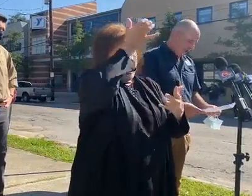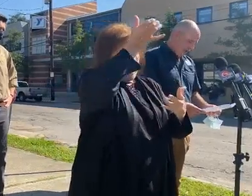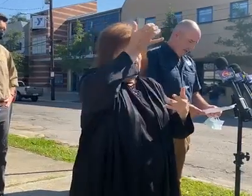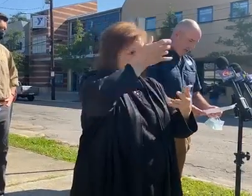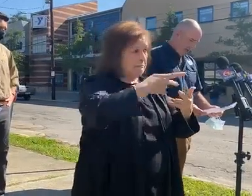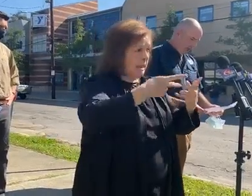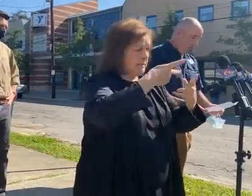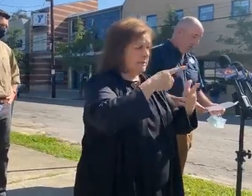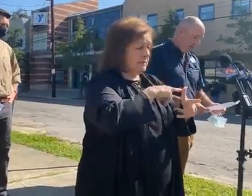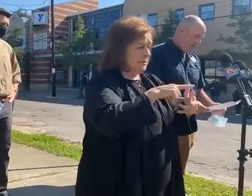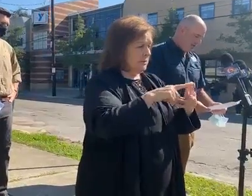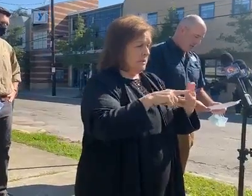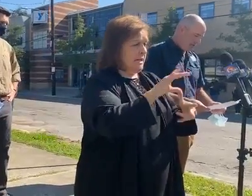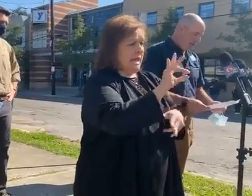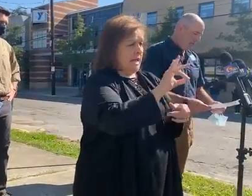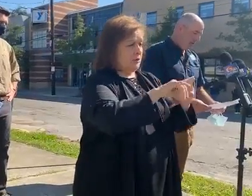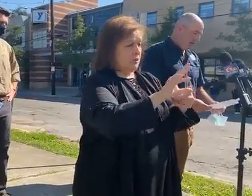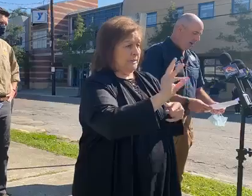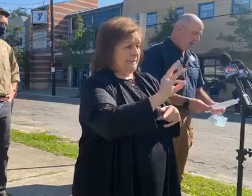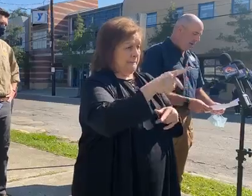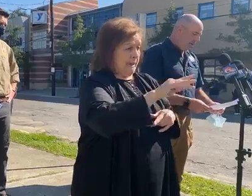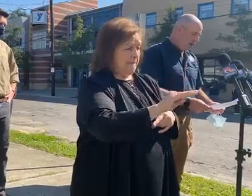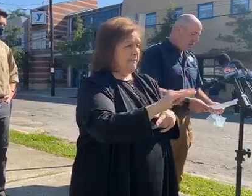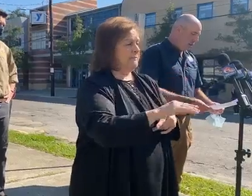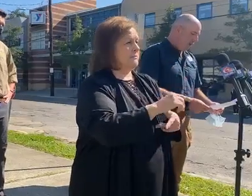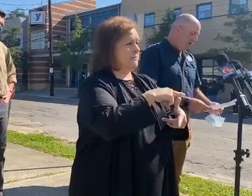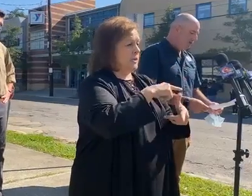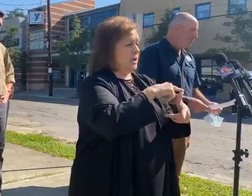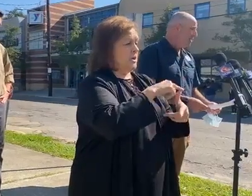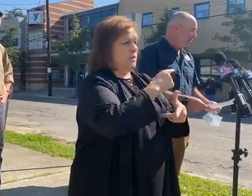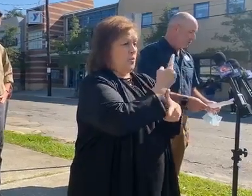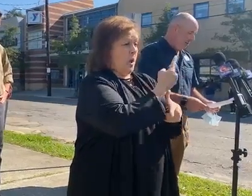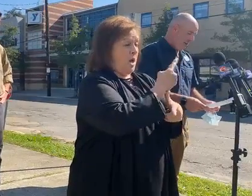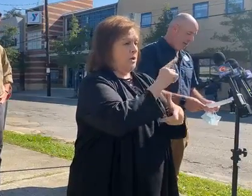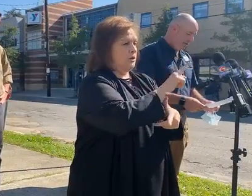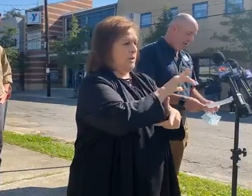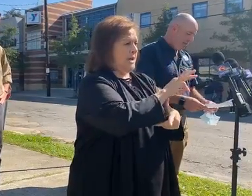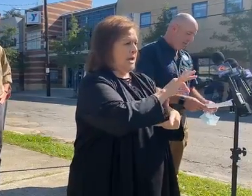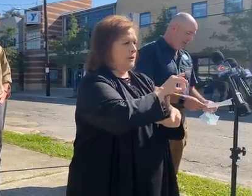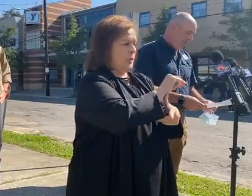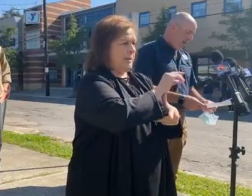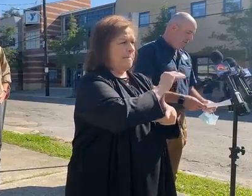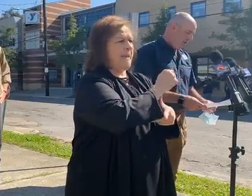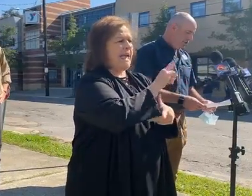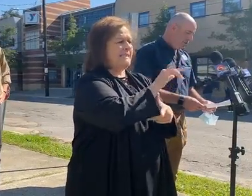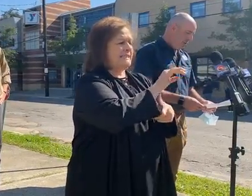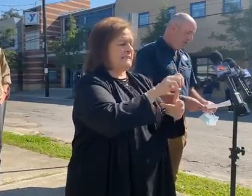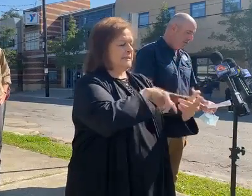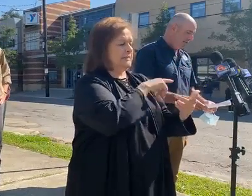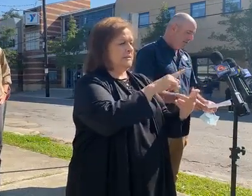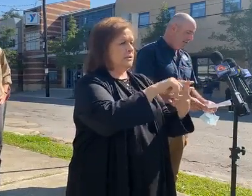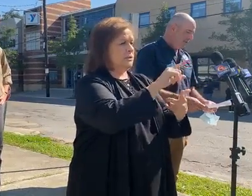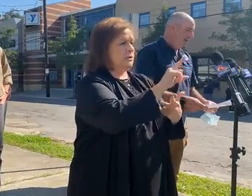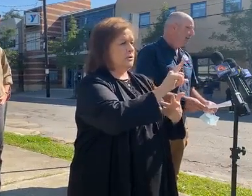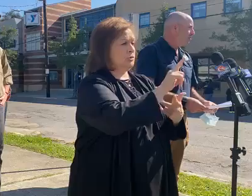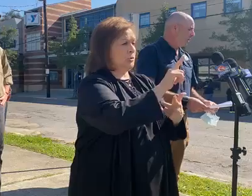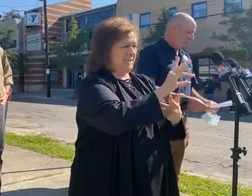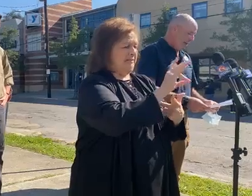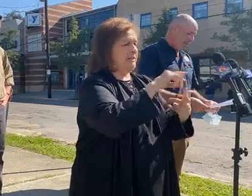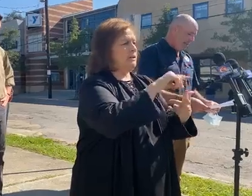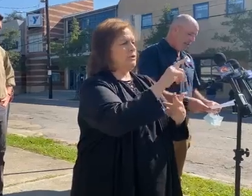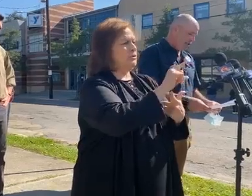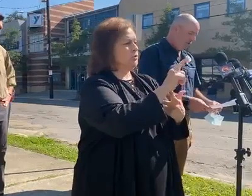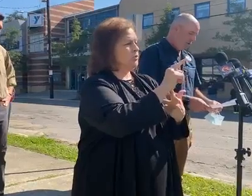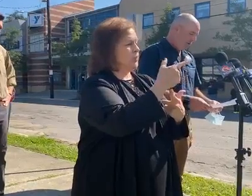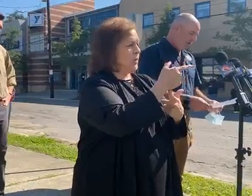Orleans from 8 to 6. Fire Station 1, 2920 Magazine. Fire Station 27, that's at